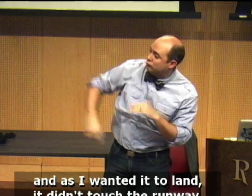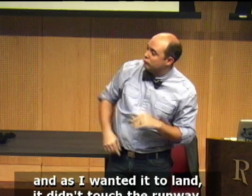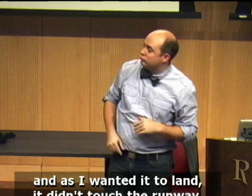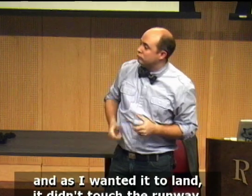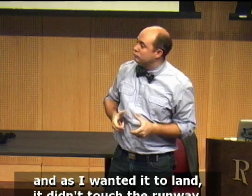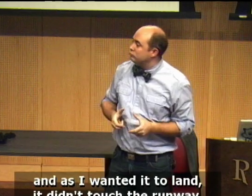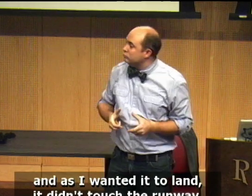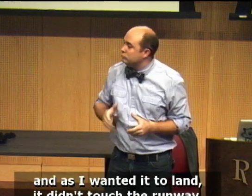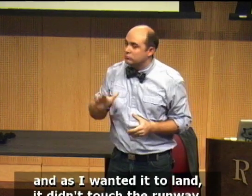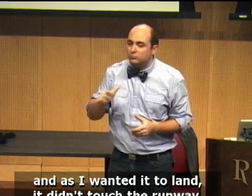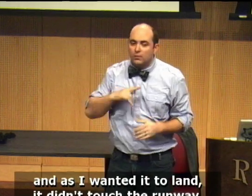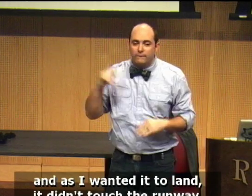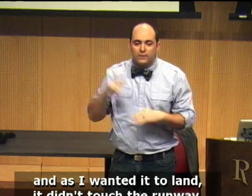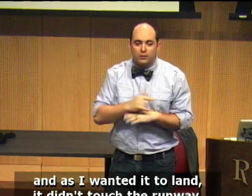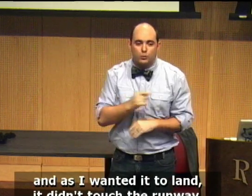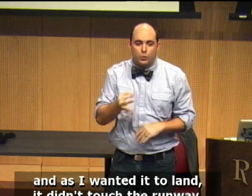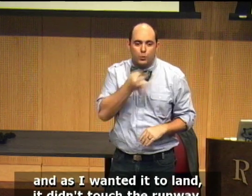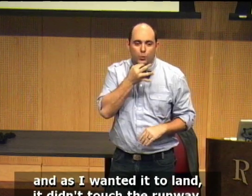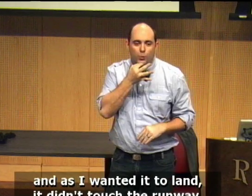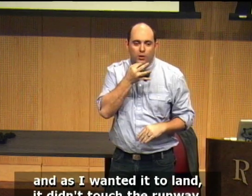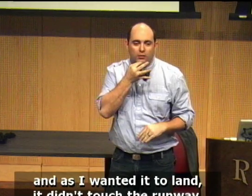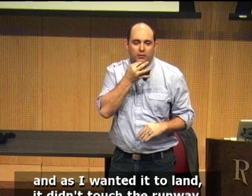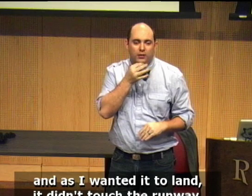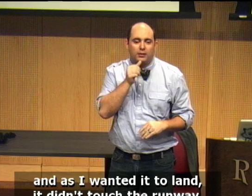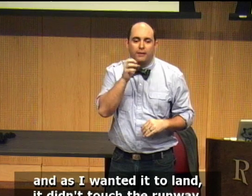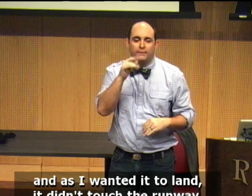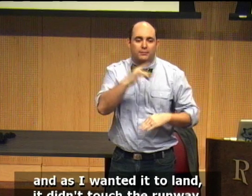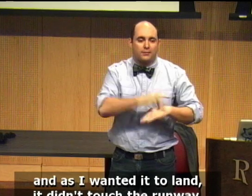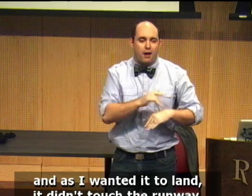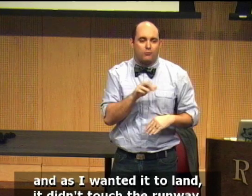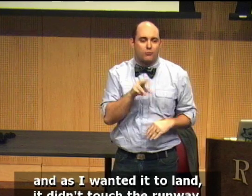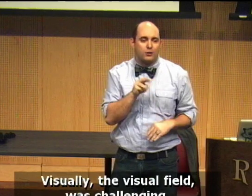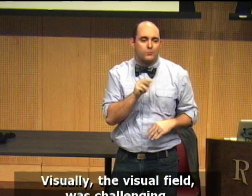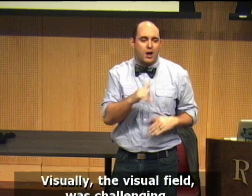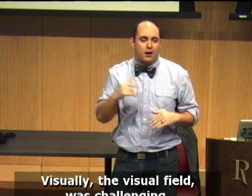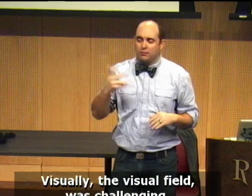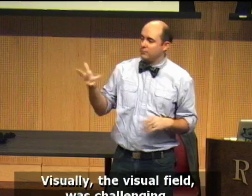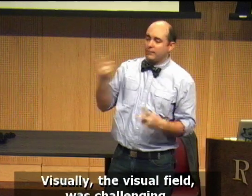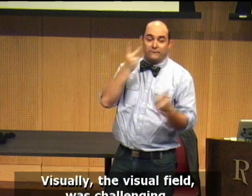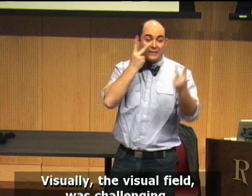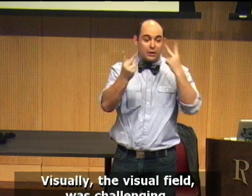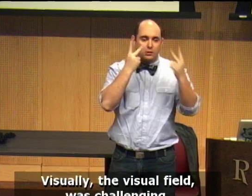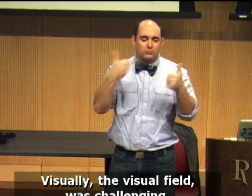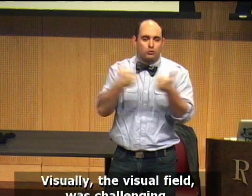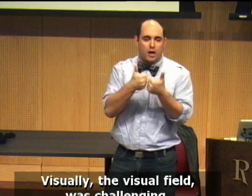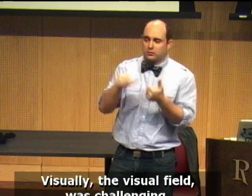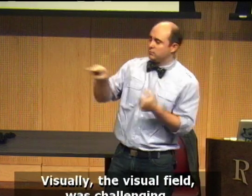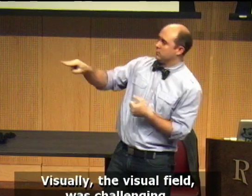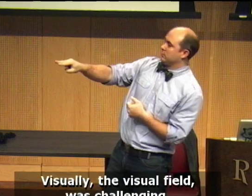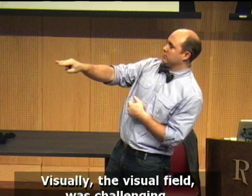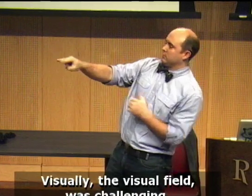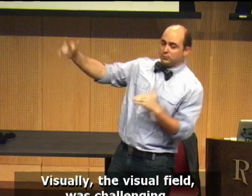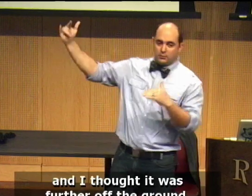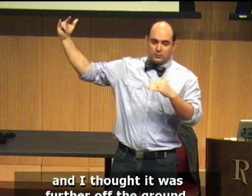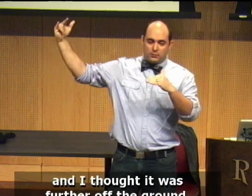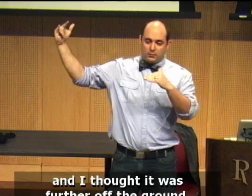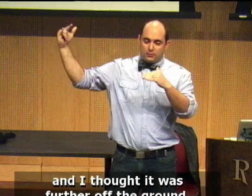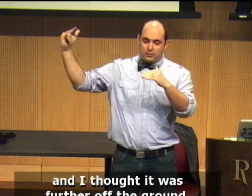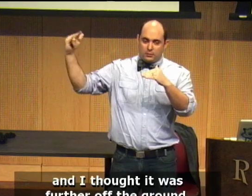land, it didn't touch the runway. Visually, the visual field was challenging, and I thought it was further off